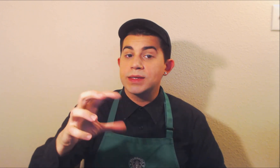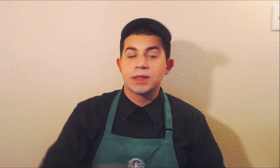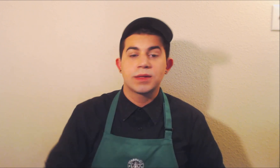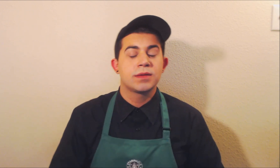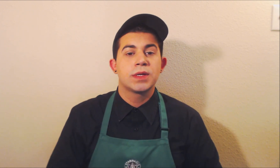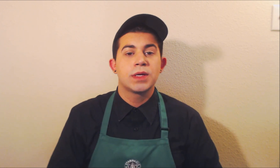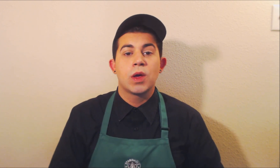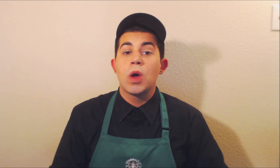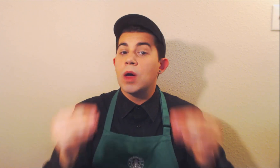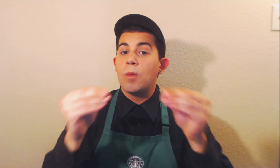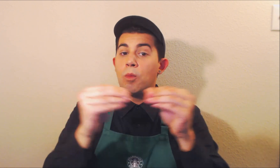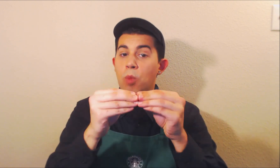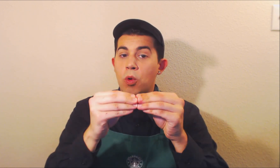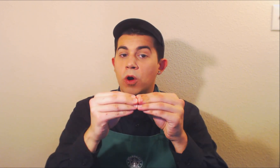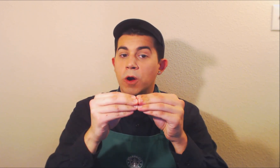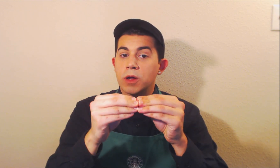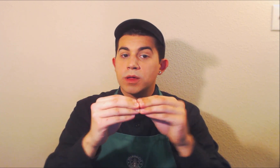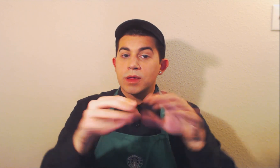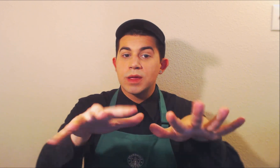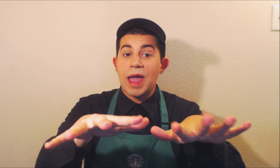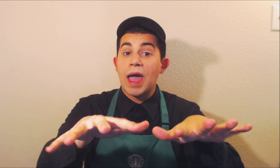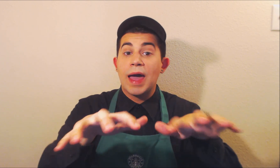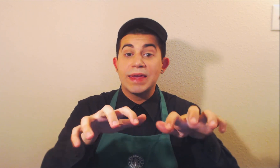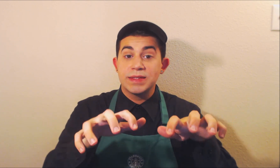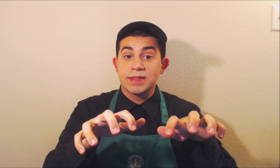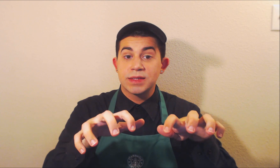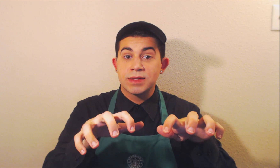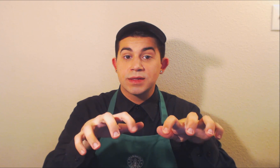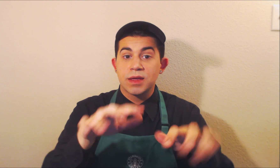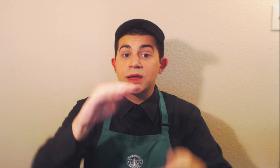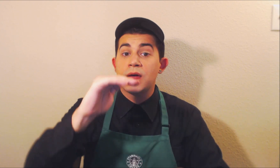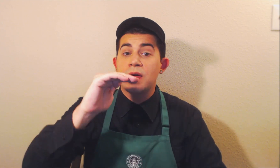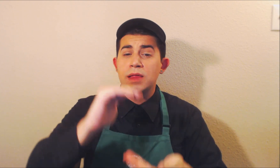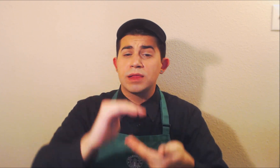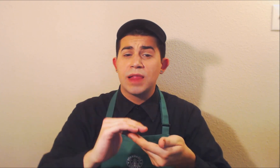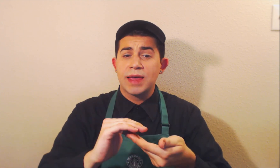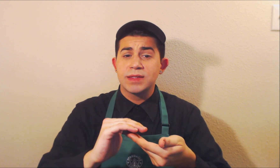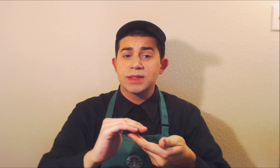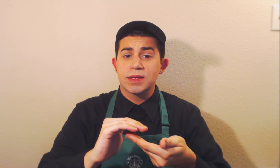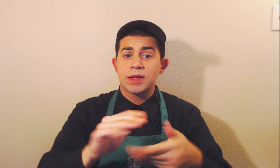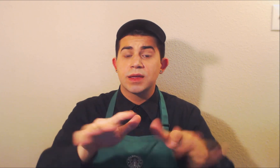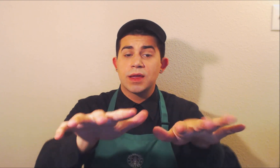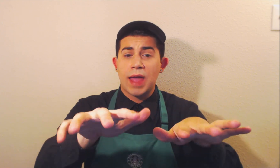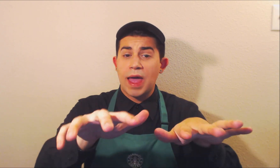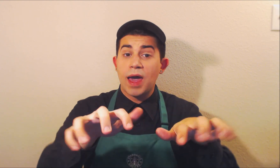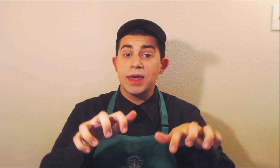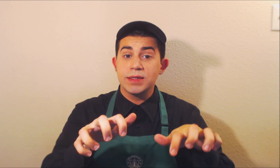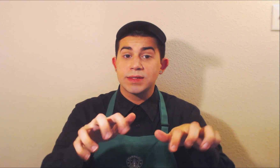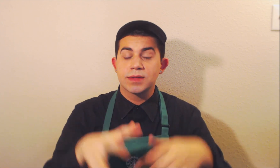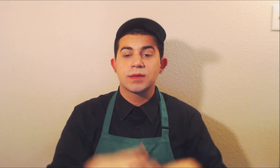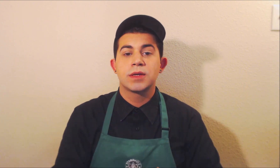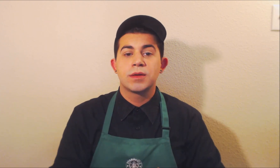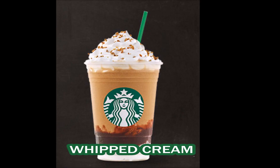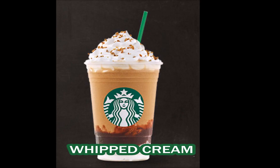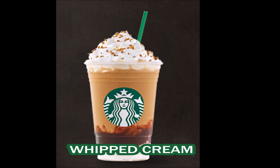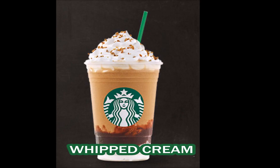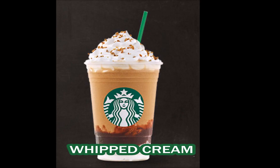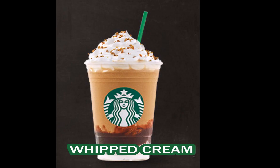hot, more ice, less ice.